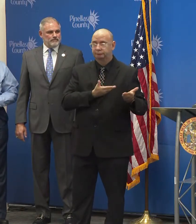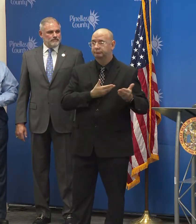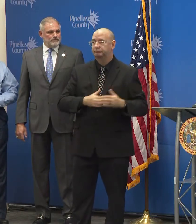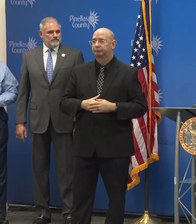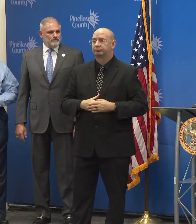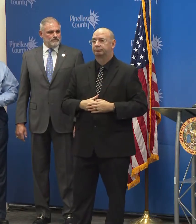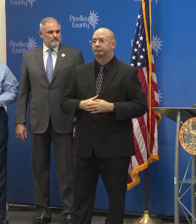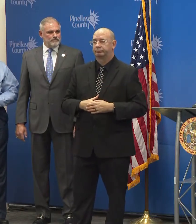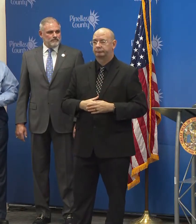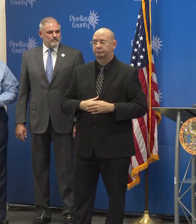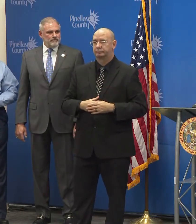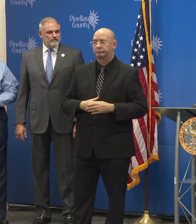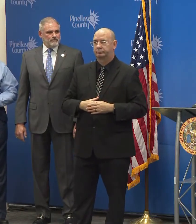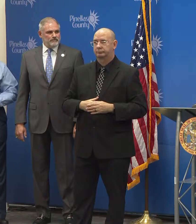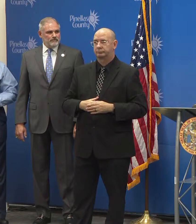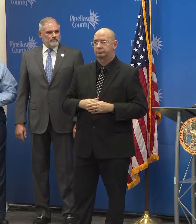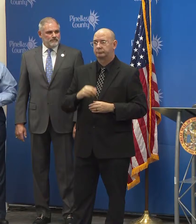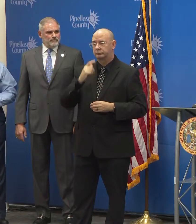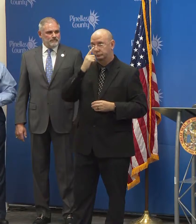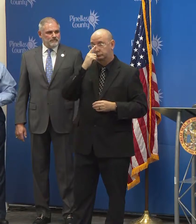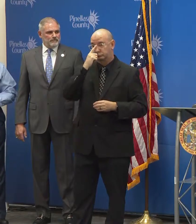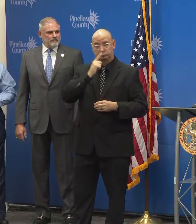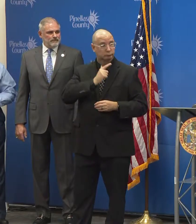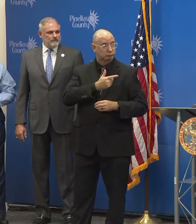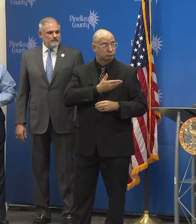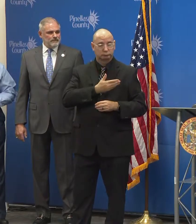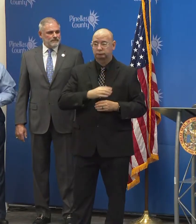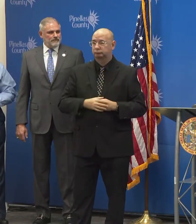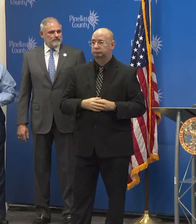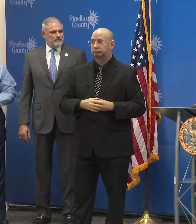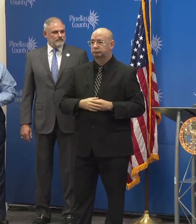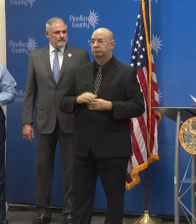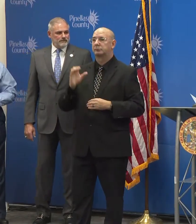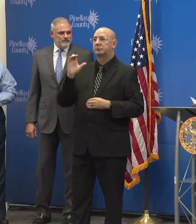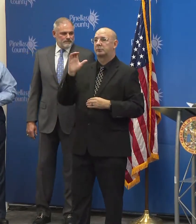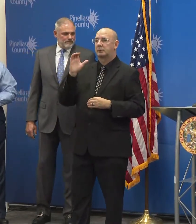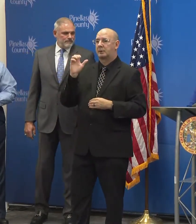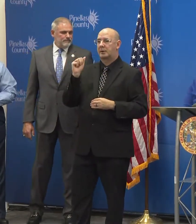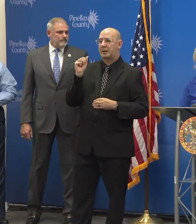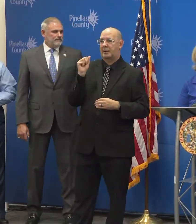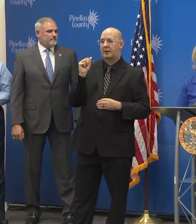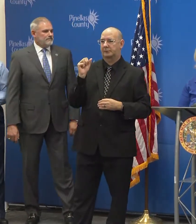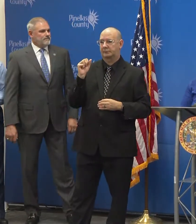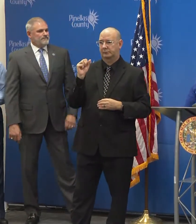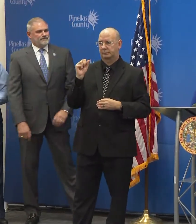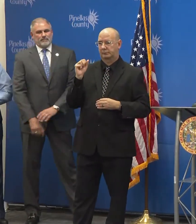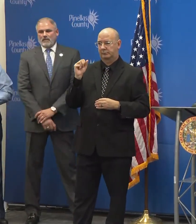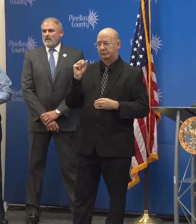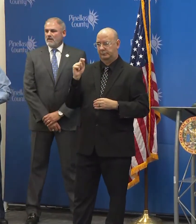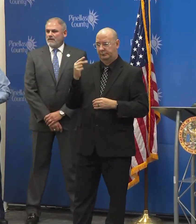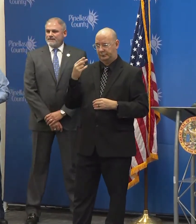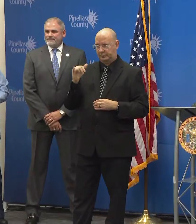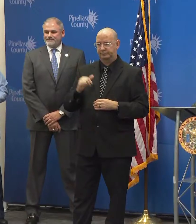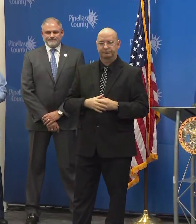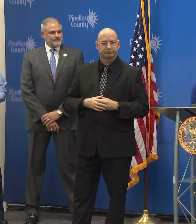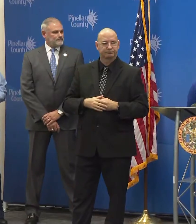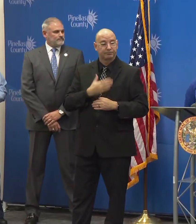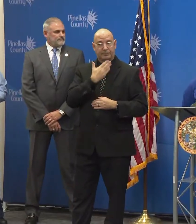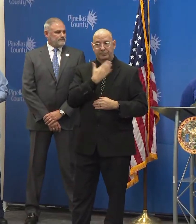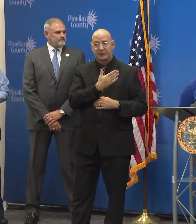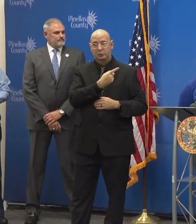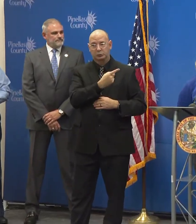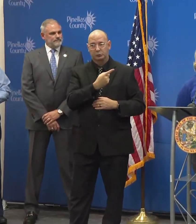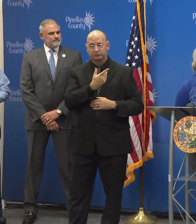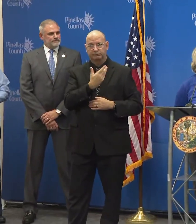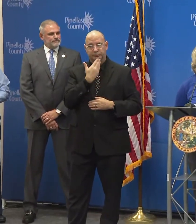Okay, Kathy Perkins, go ahead. Thank you, Governor. Thank you, Director Guthrie, for your